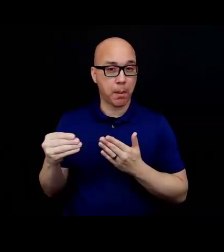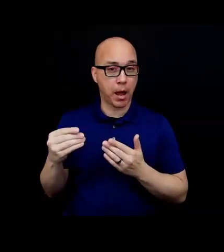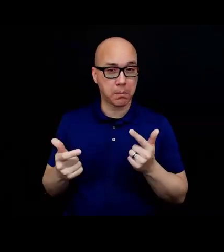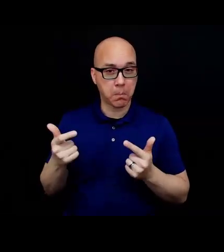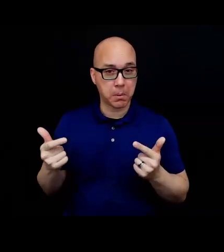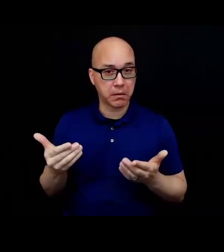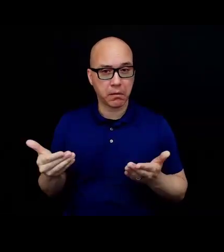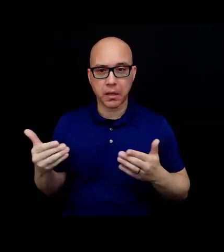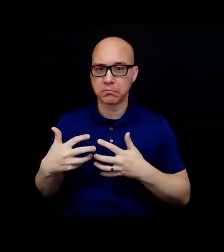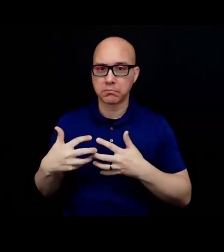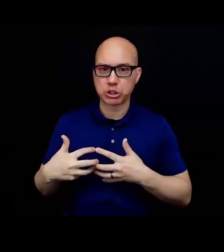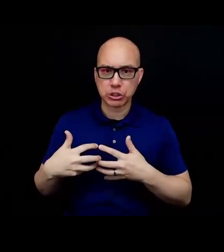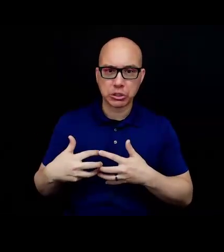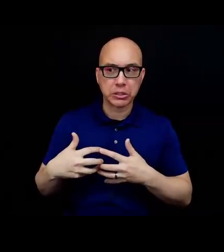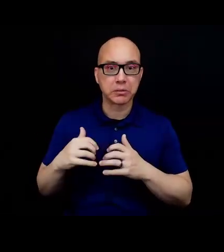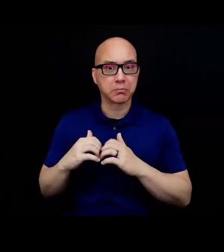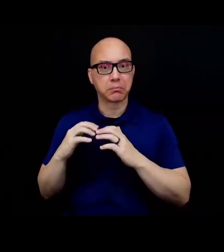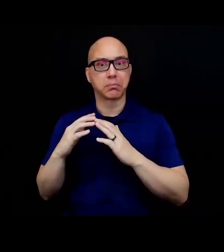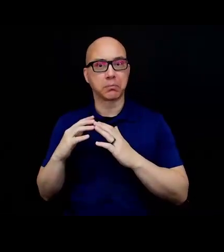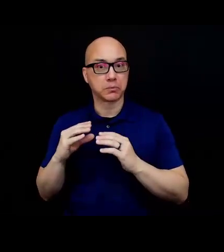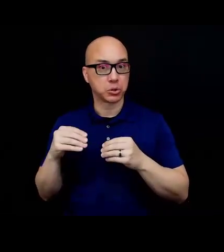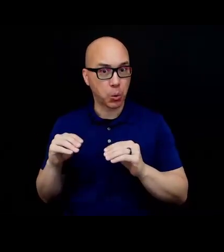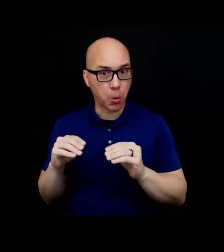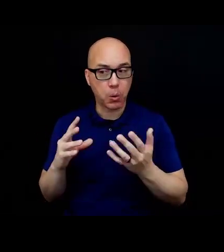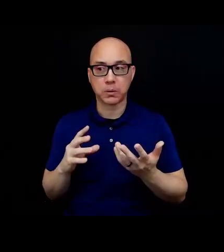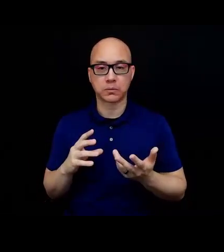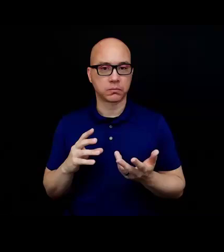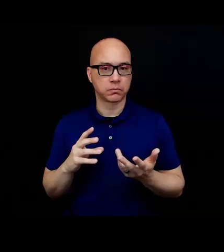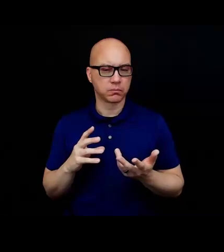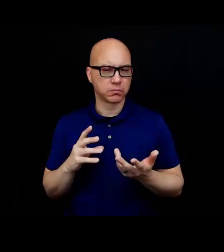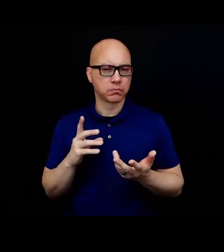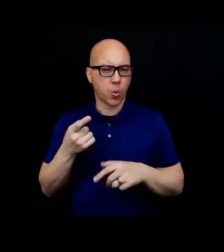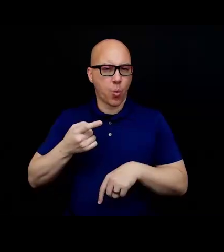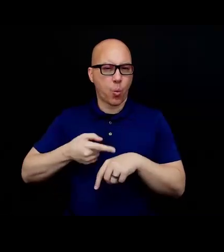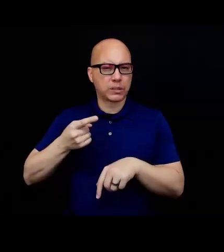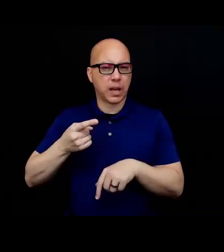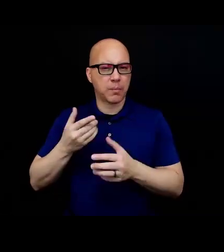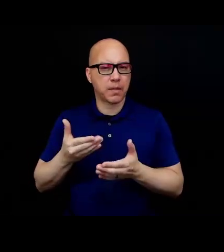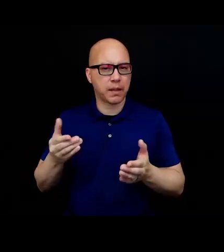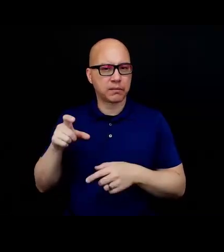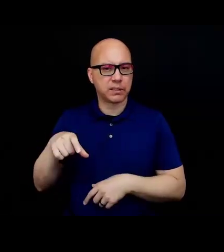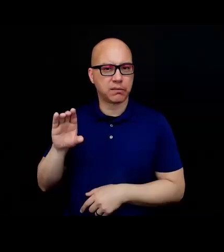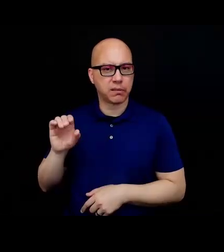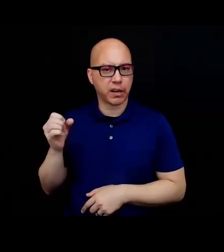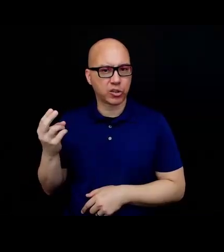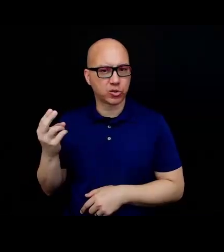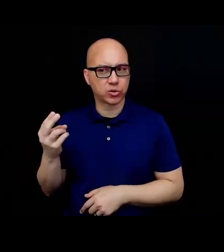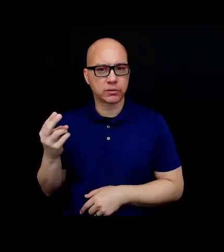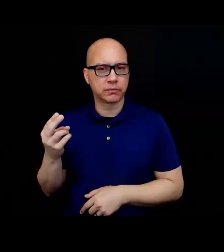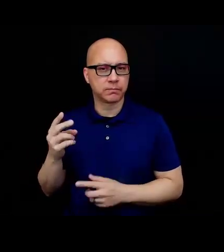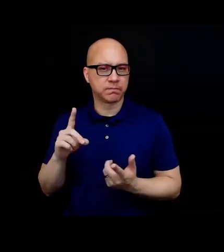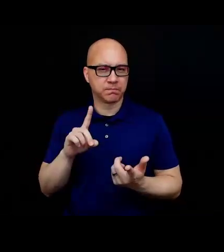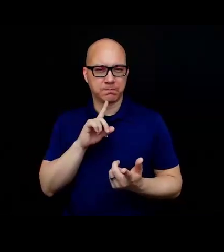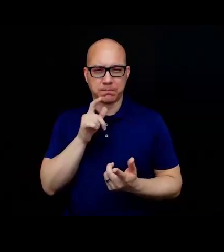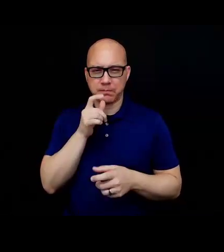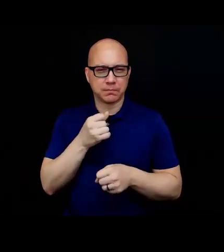have a one-time cash need that is, it wouldn't make sense for you with a